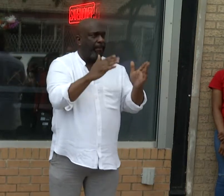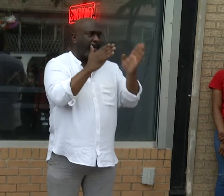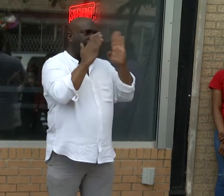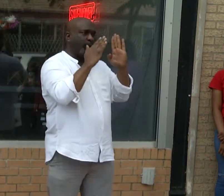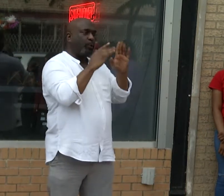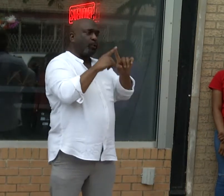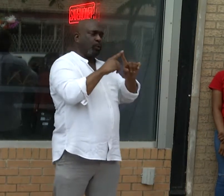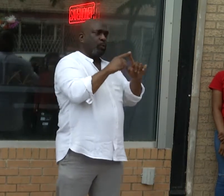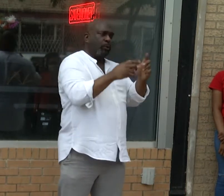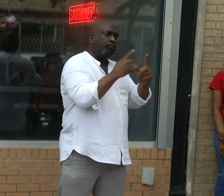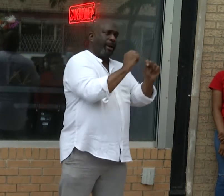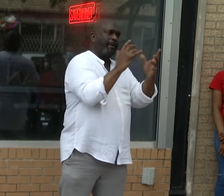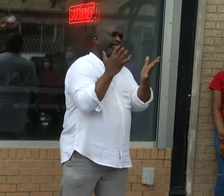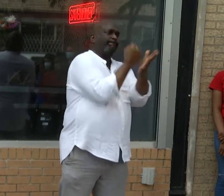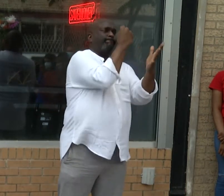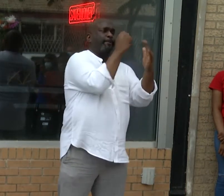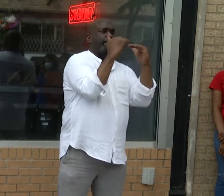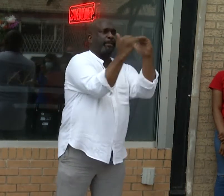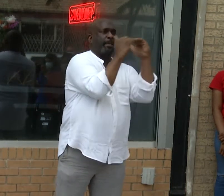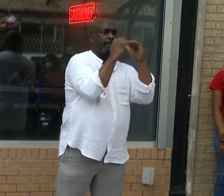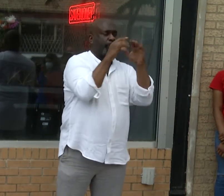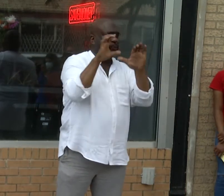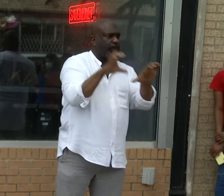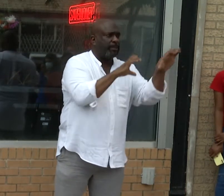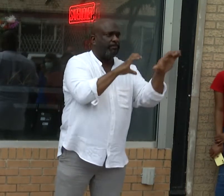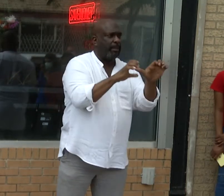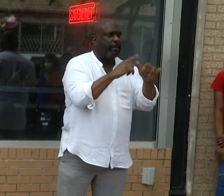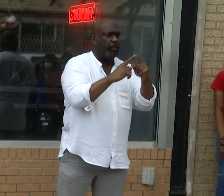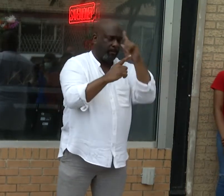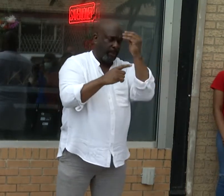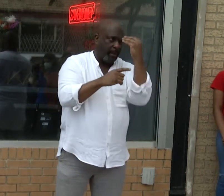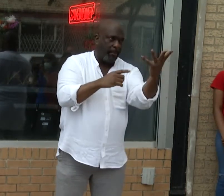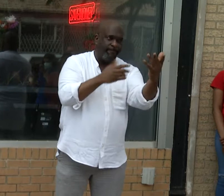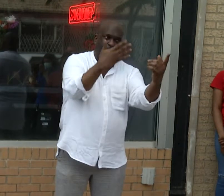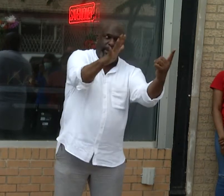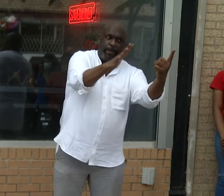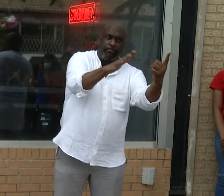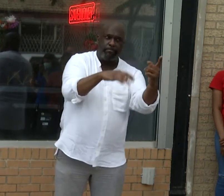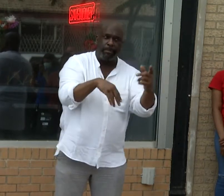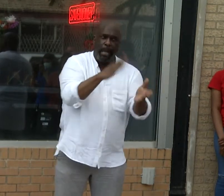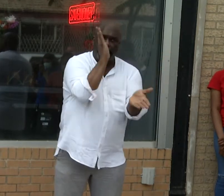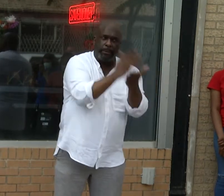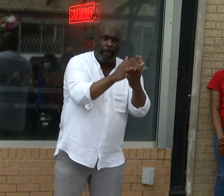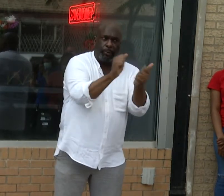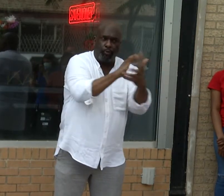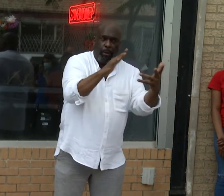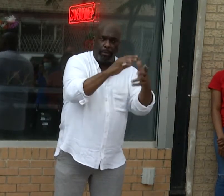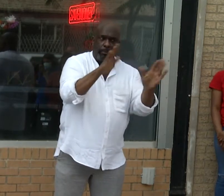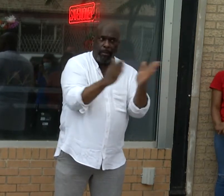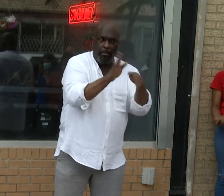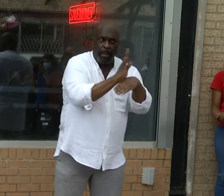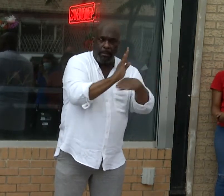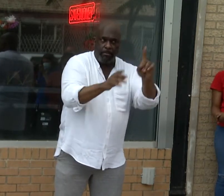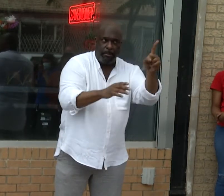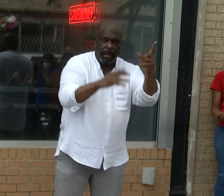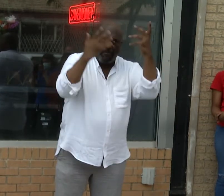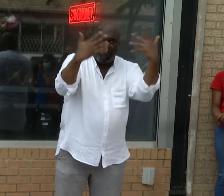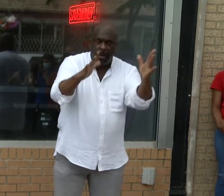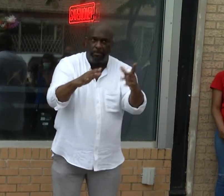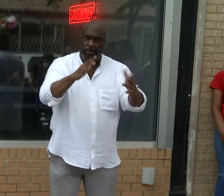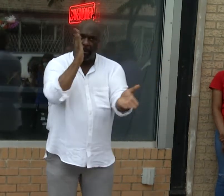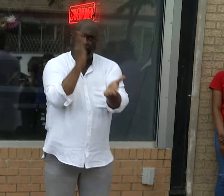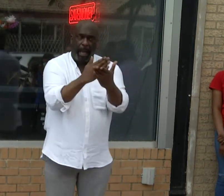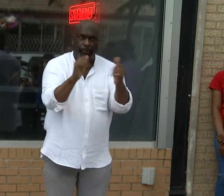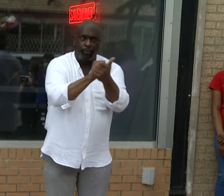lives lost to police brutality, we say, stop it. Stop destroying our small businesses. Stop destroying